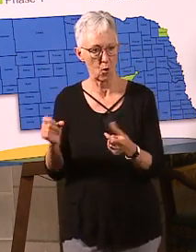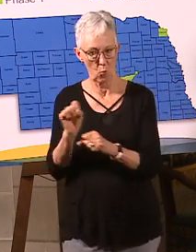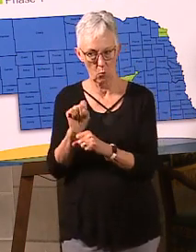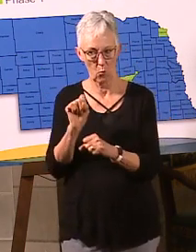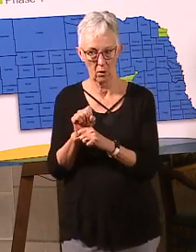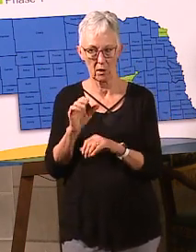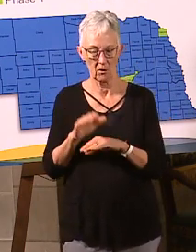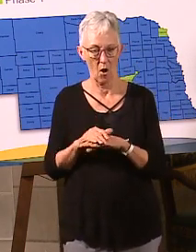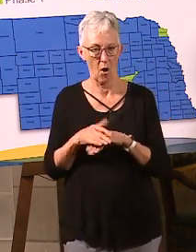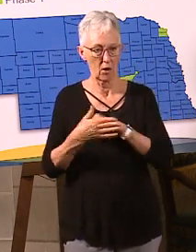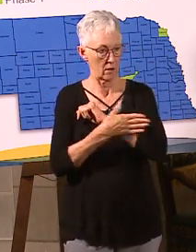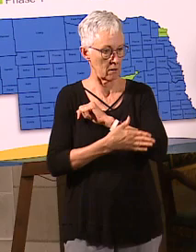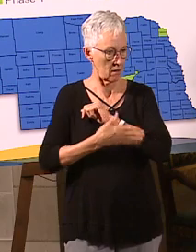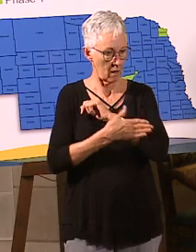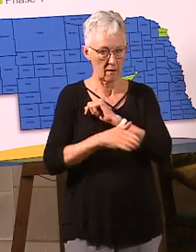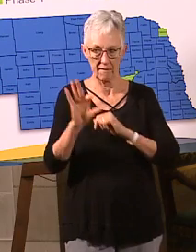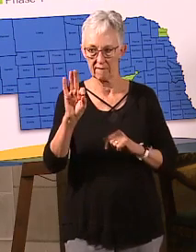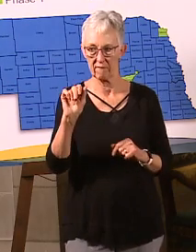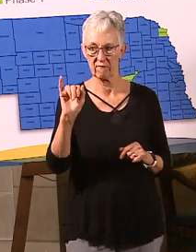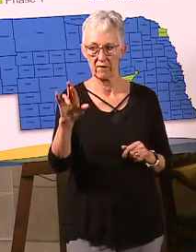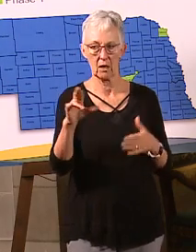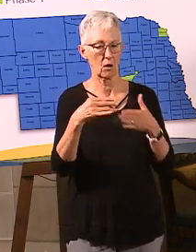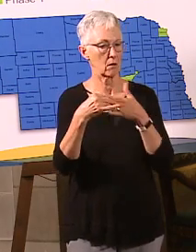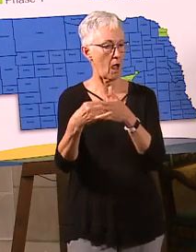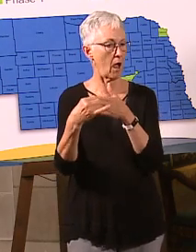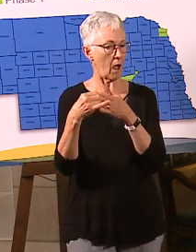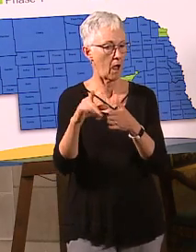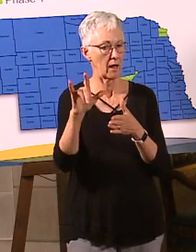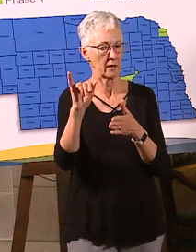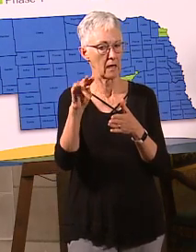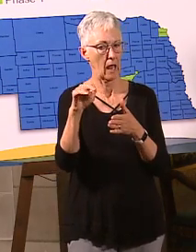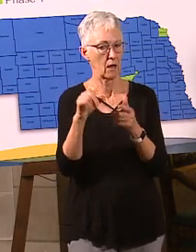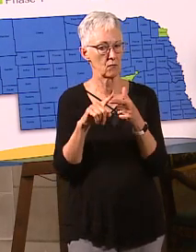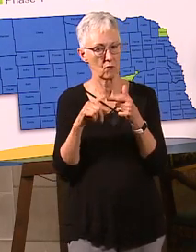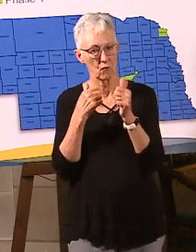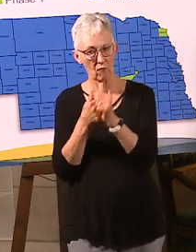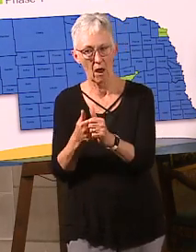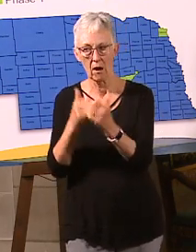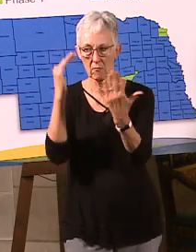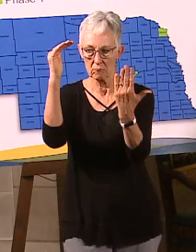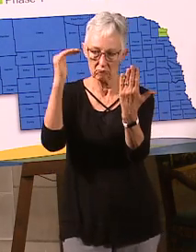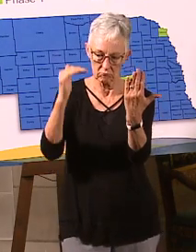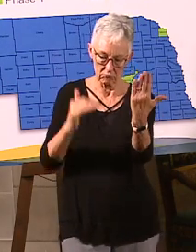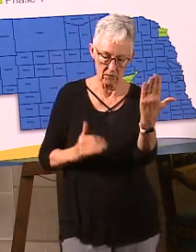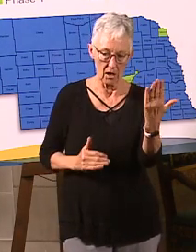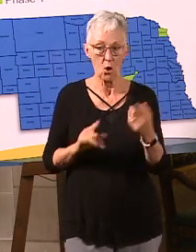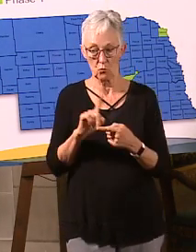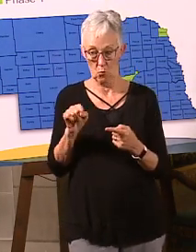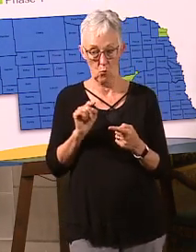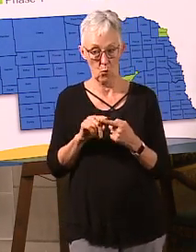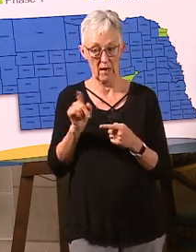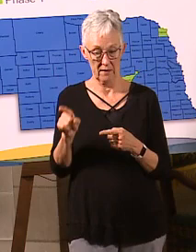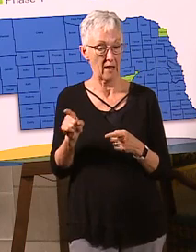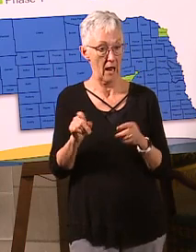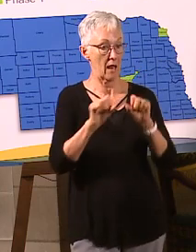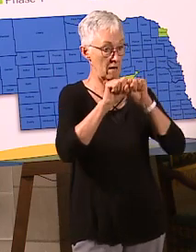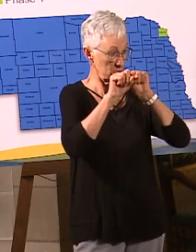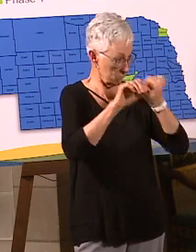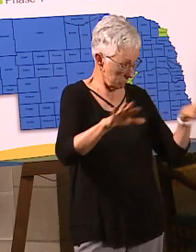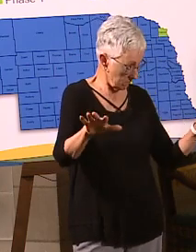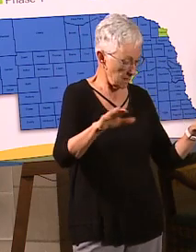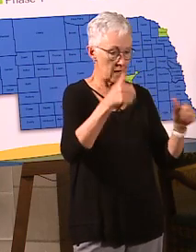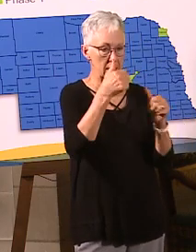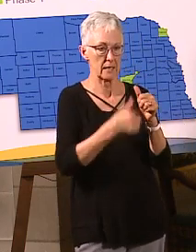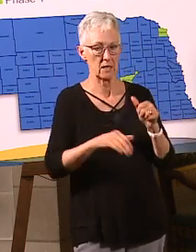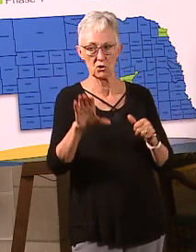fair guidelines. So we will be putting those guidelines out, and I'd say just when those guidelines come out, every county is going to have to evaluate and see whether or